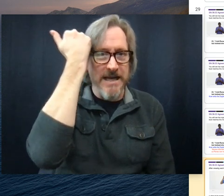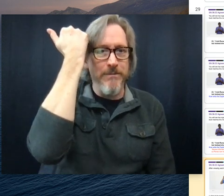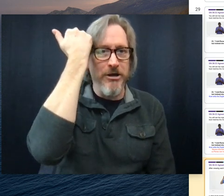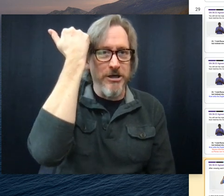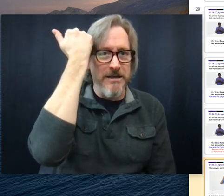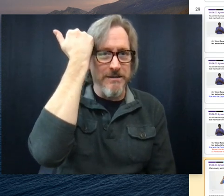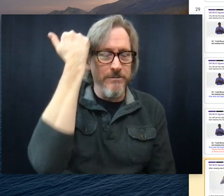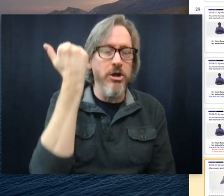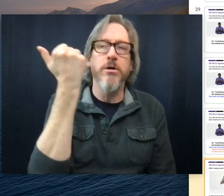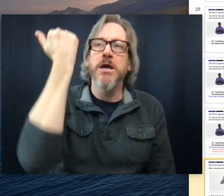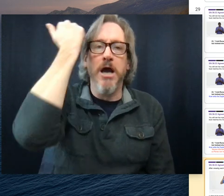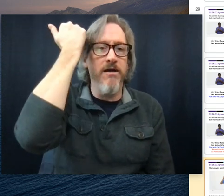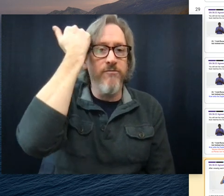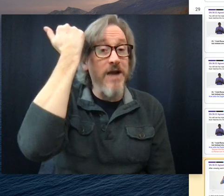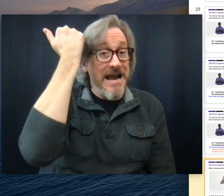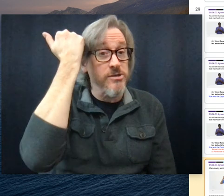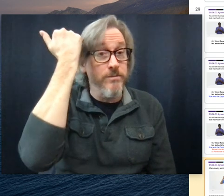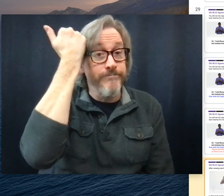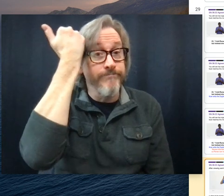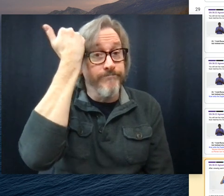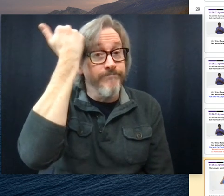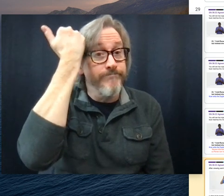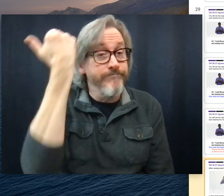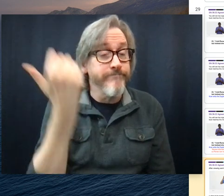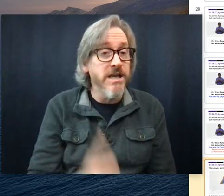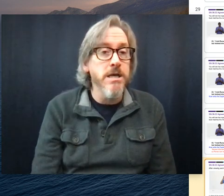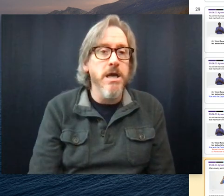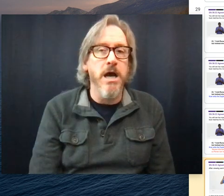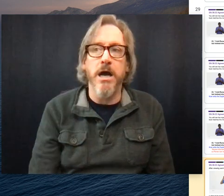rectum. Damn near killed him. No, for asshole.